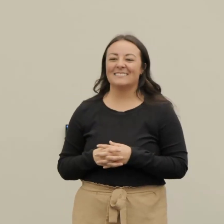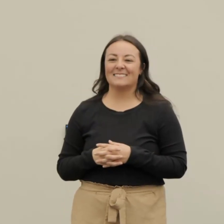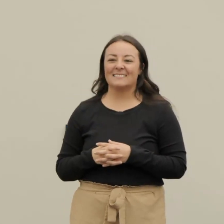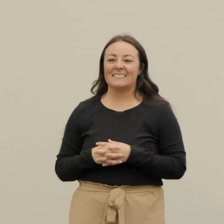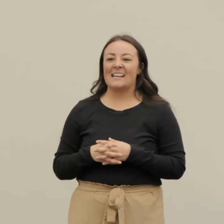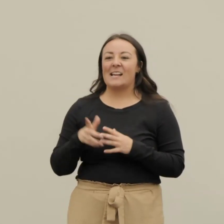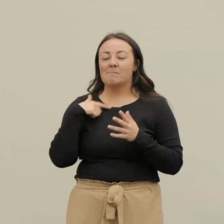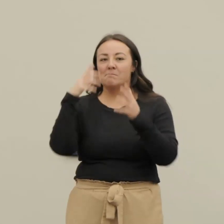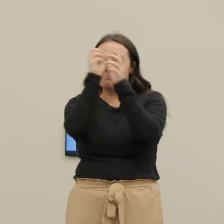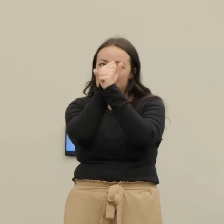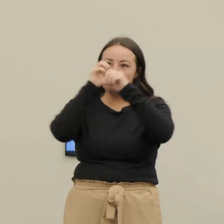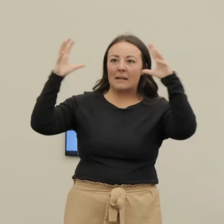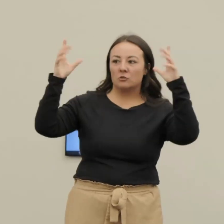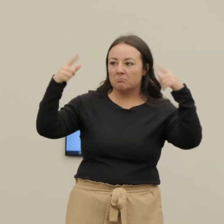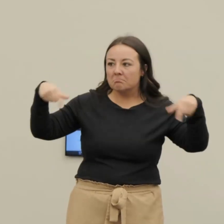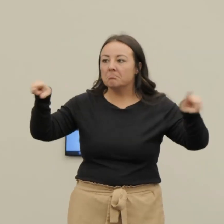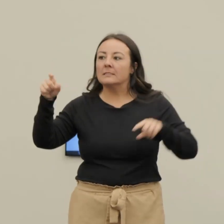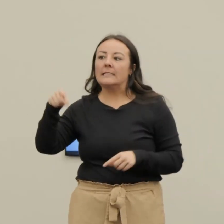Imagine you needed a passport.